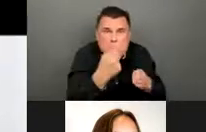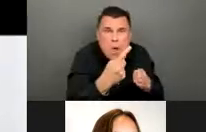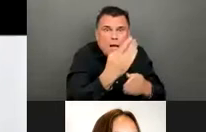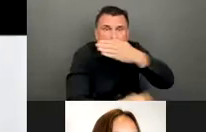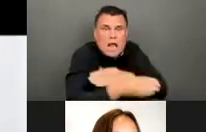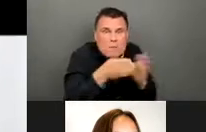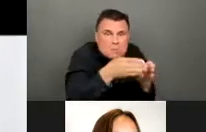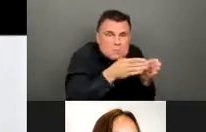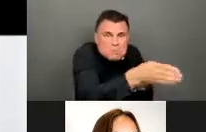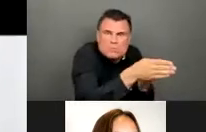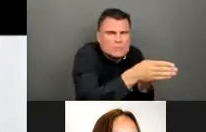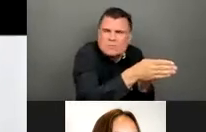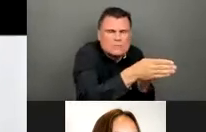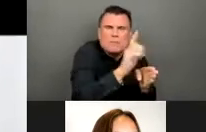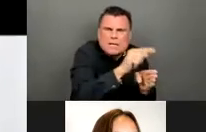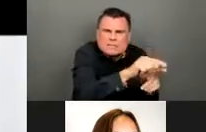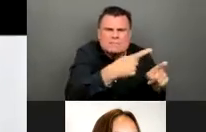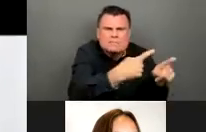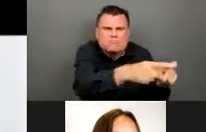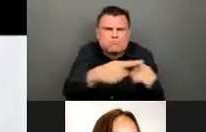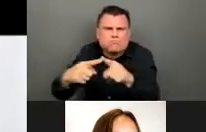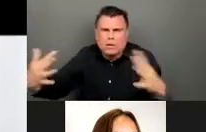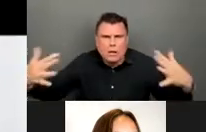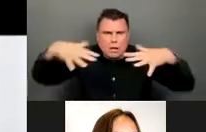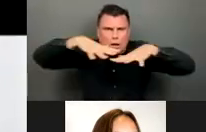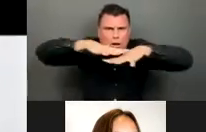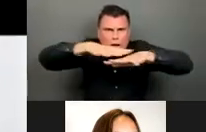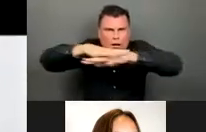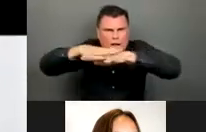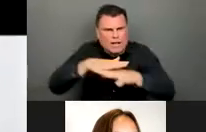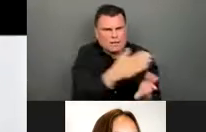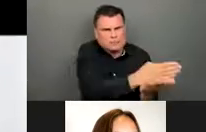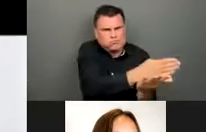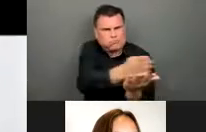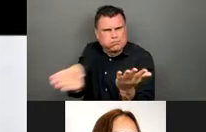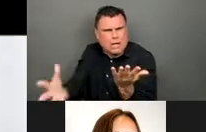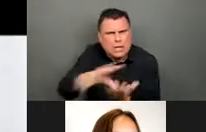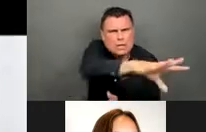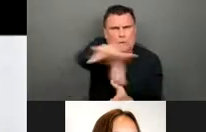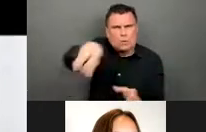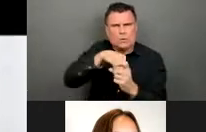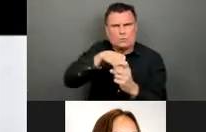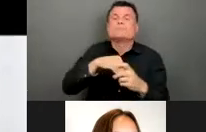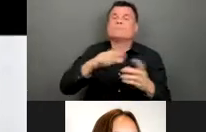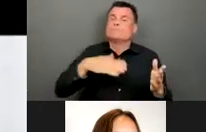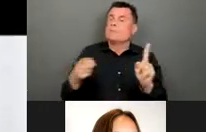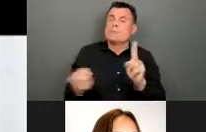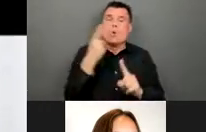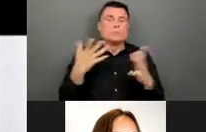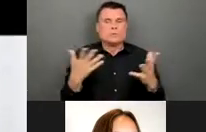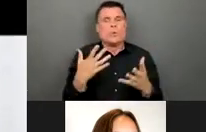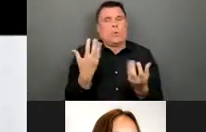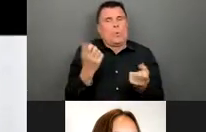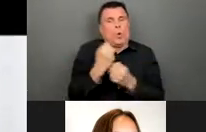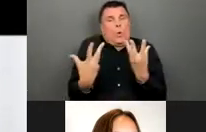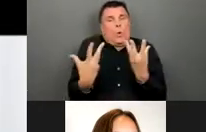programs. Some of the examples he highlighted included working together with organizations of persons with disabilities to support